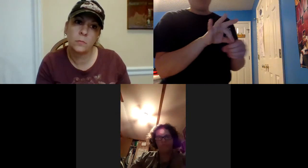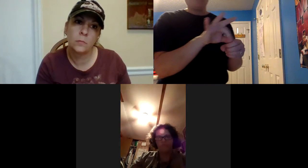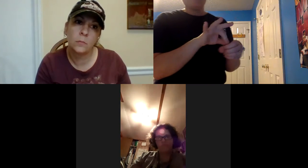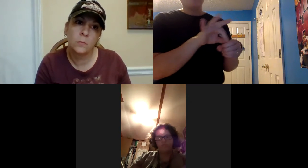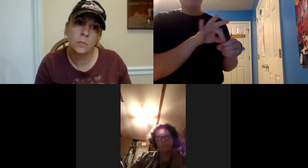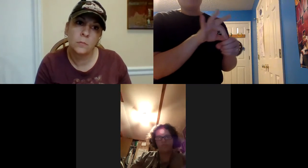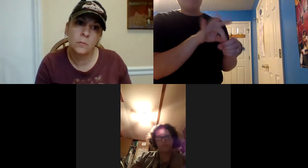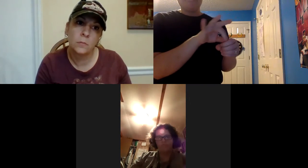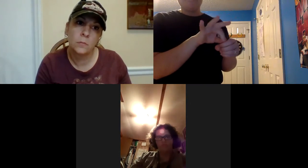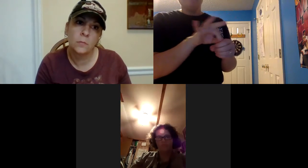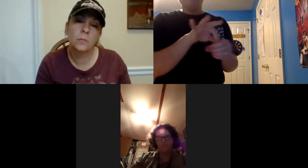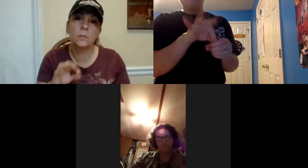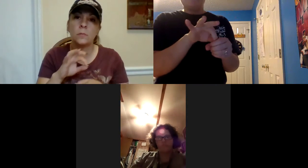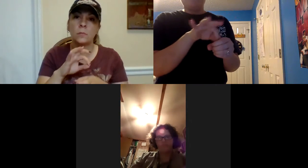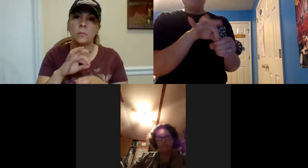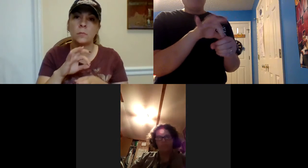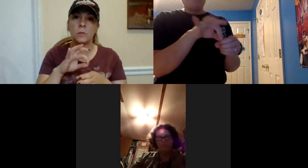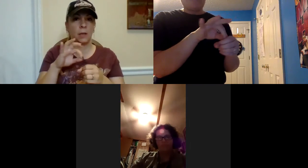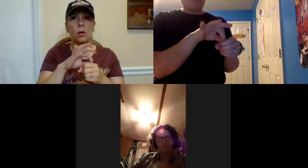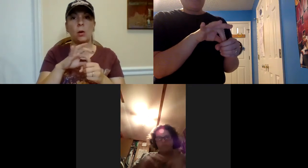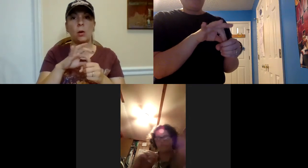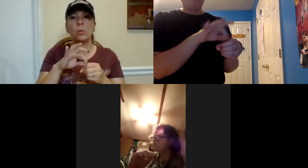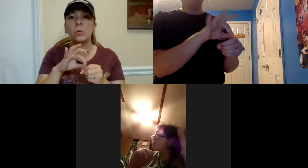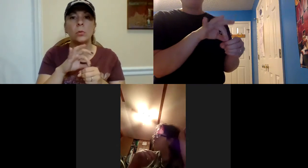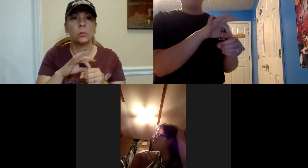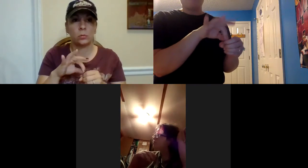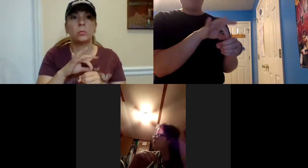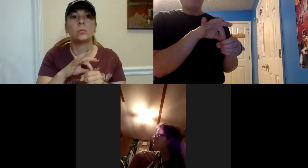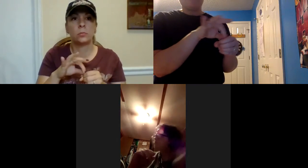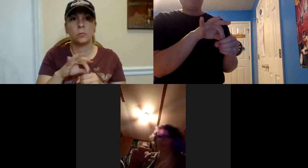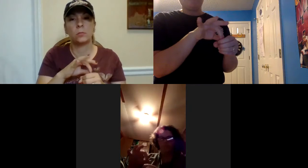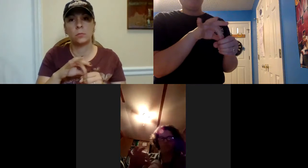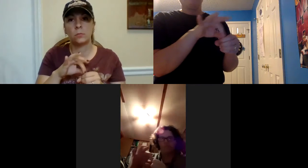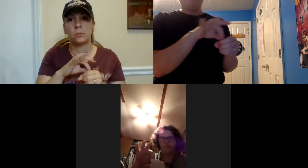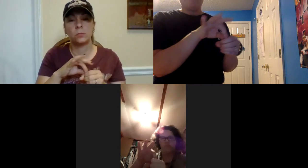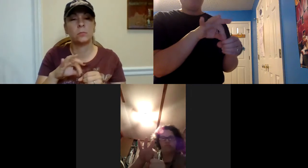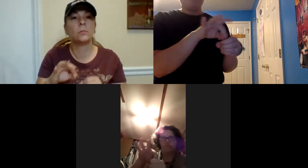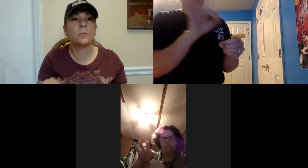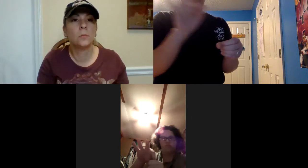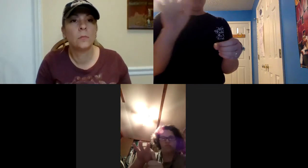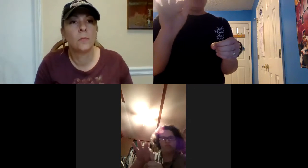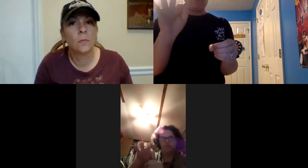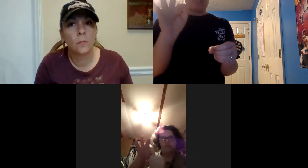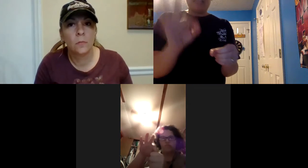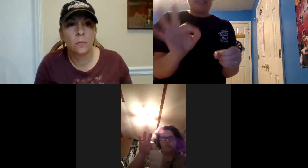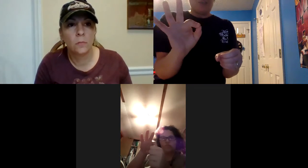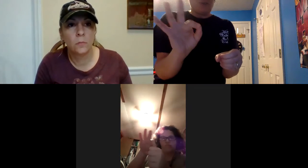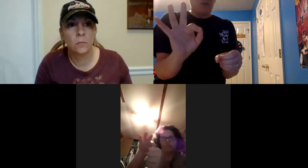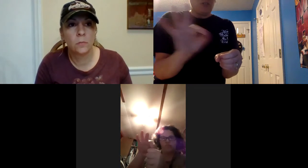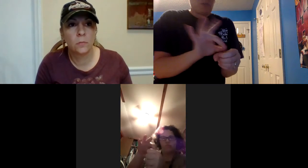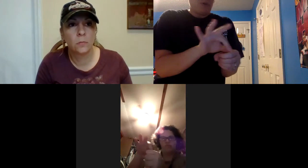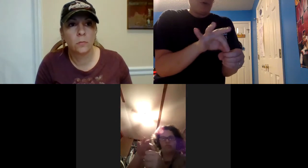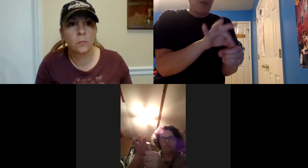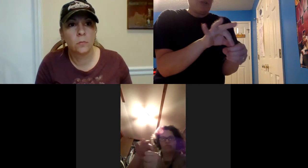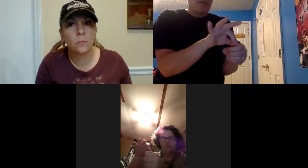soda. That's the sign for tea. Like iced tea, a cup of hot tea. Yeah, you're just, you're like, this is your